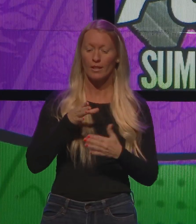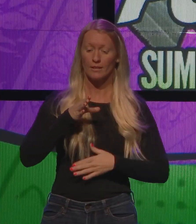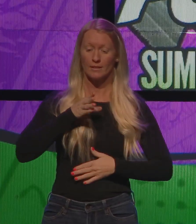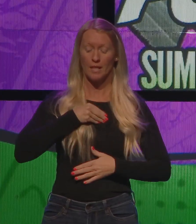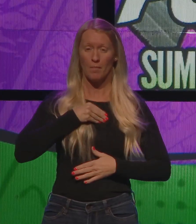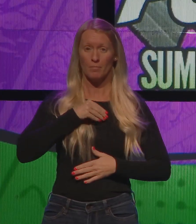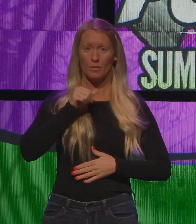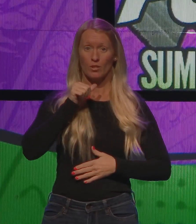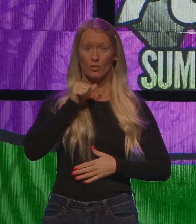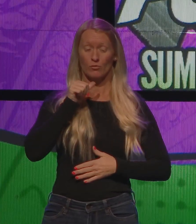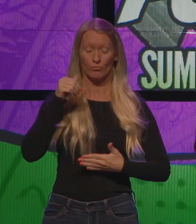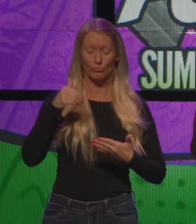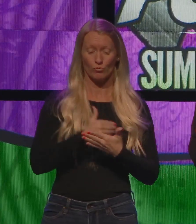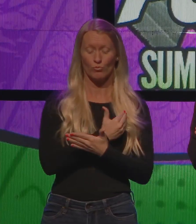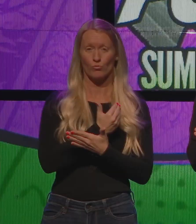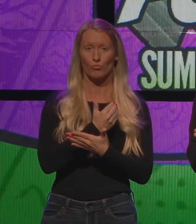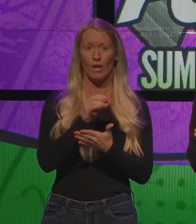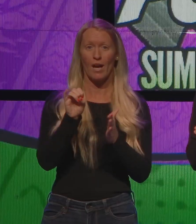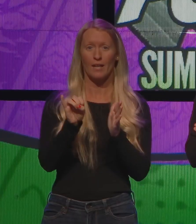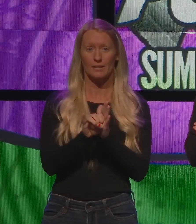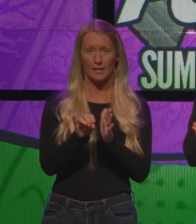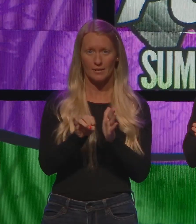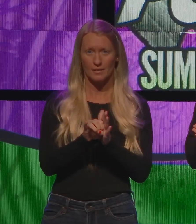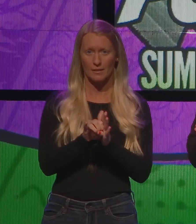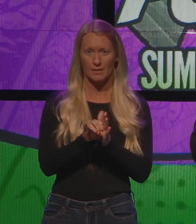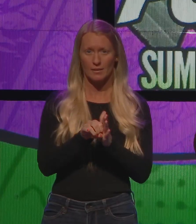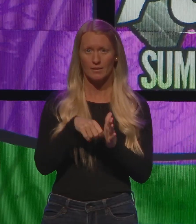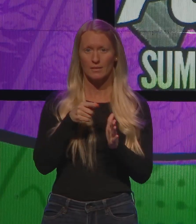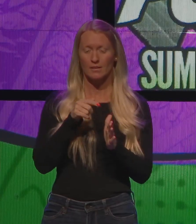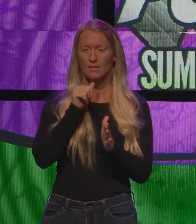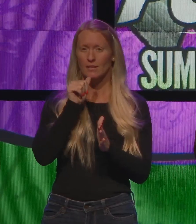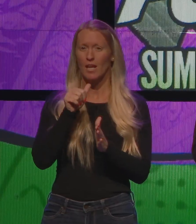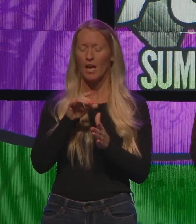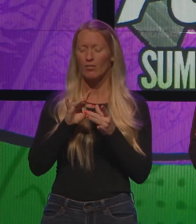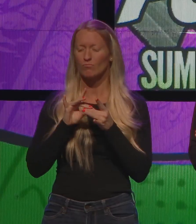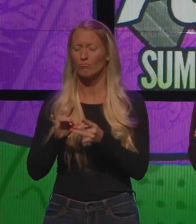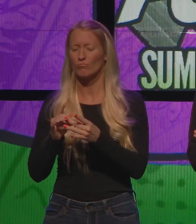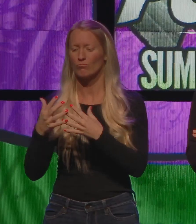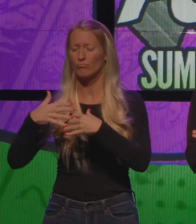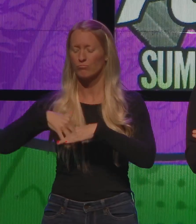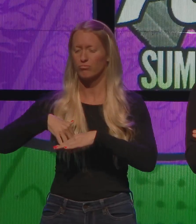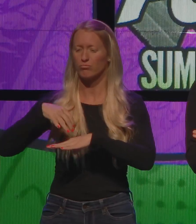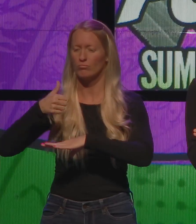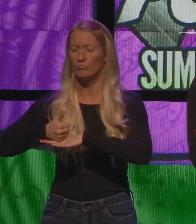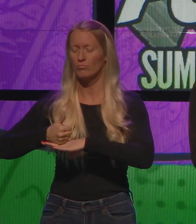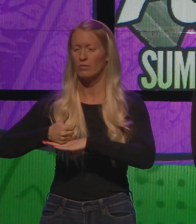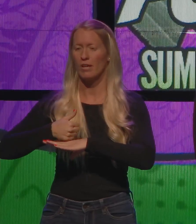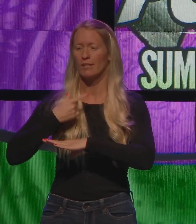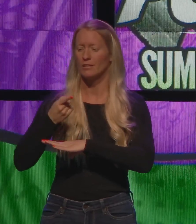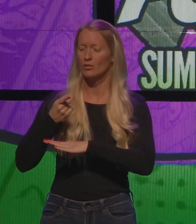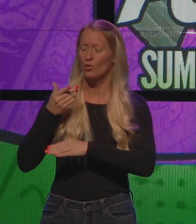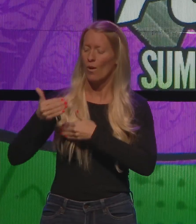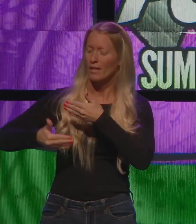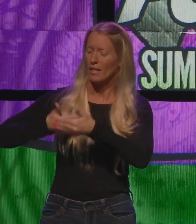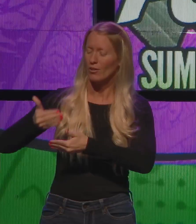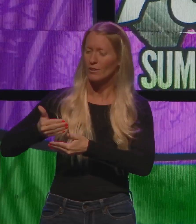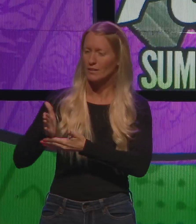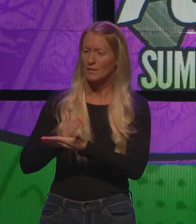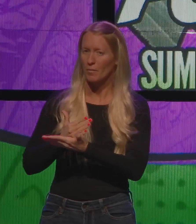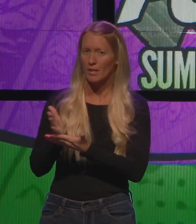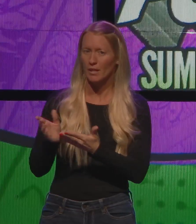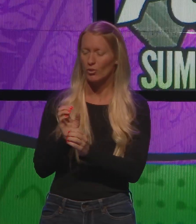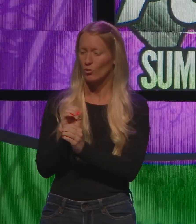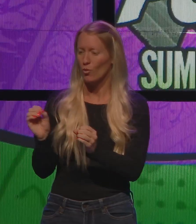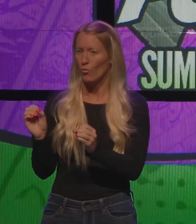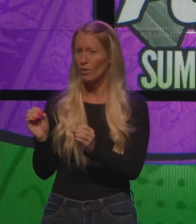new identity that is not rooted in this idea that you inherited something that nobody deserves, which